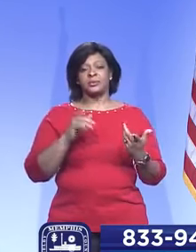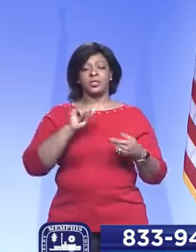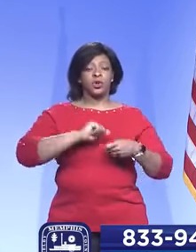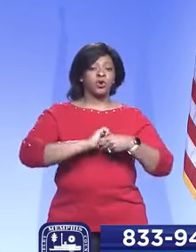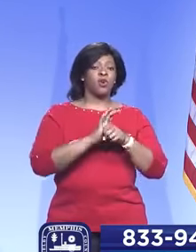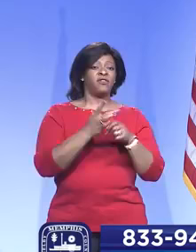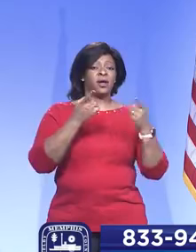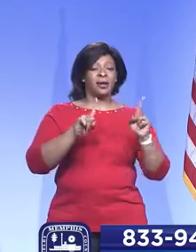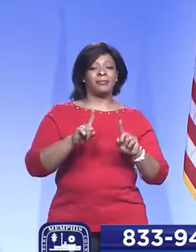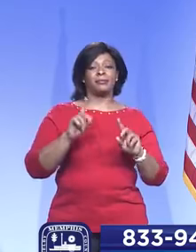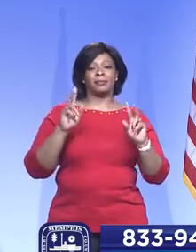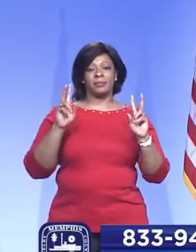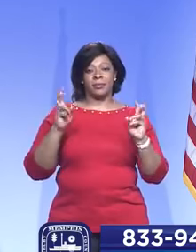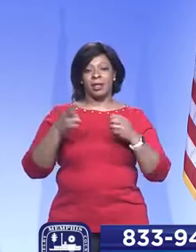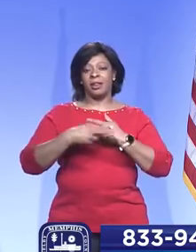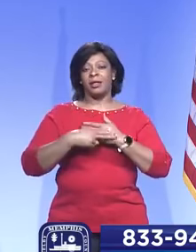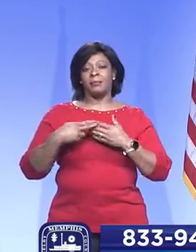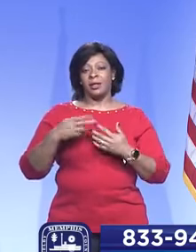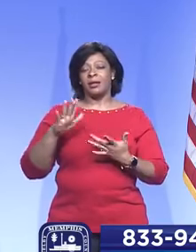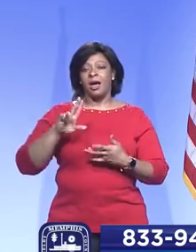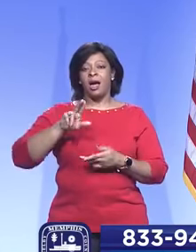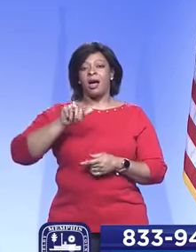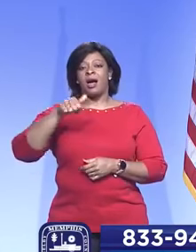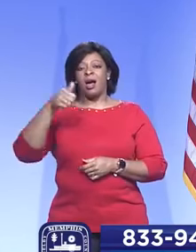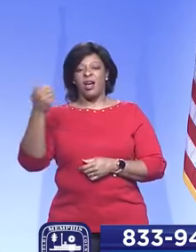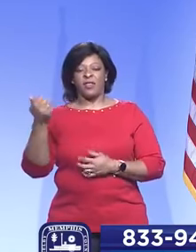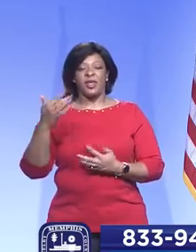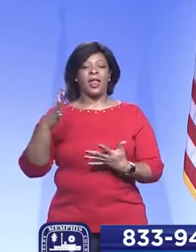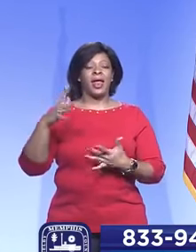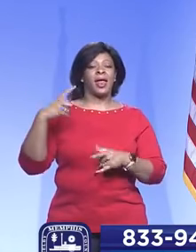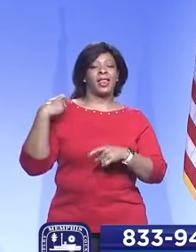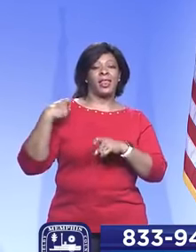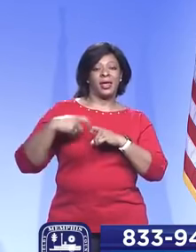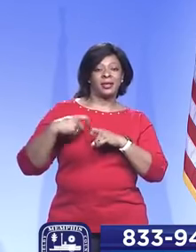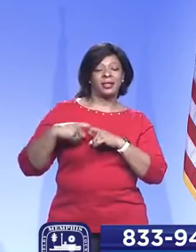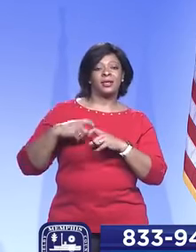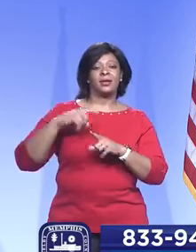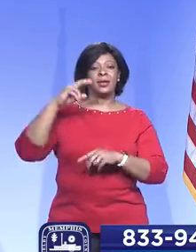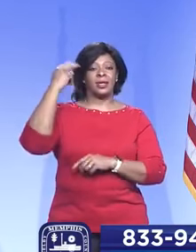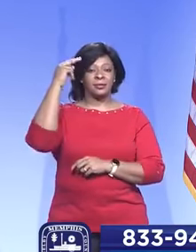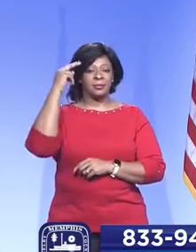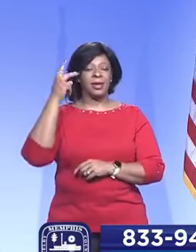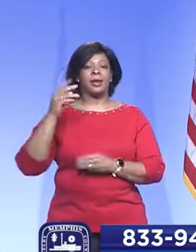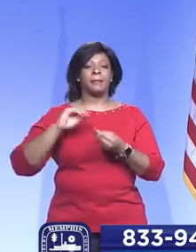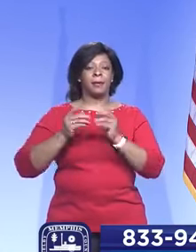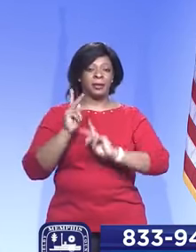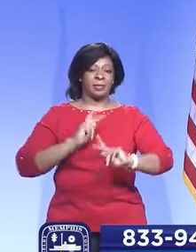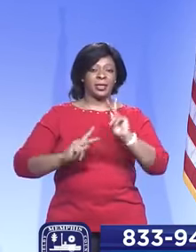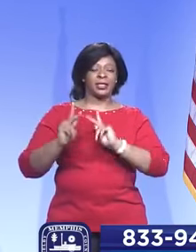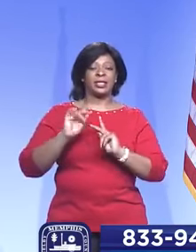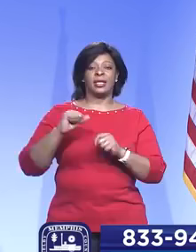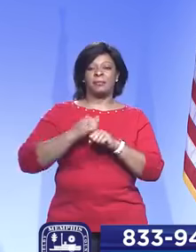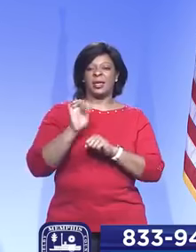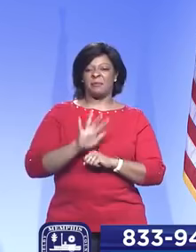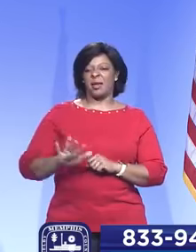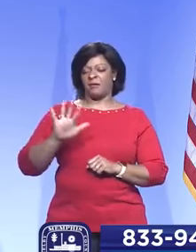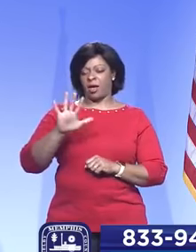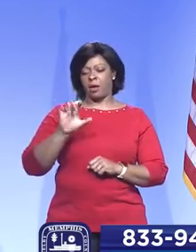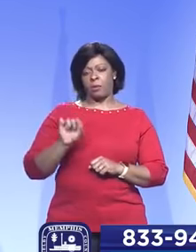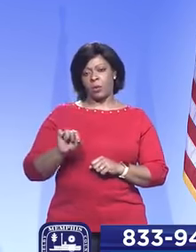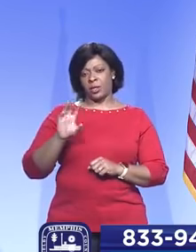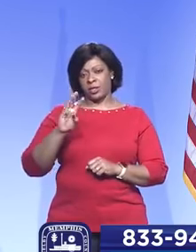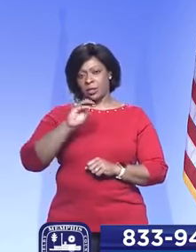COVID occurred among the Latinx, the Hispanic population that makes up